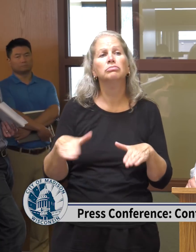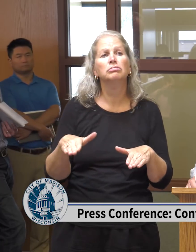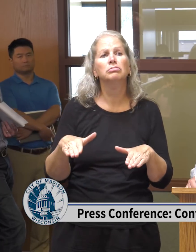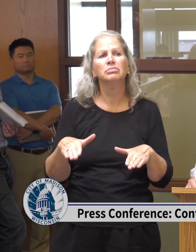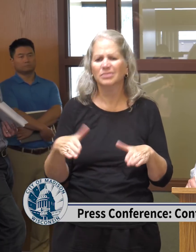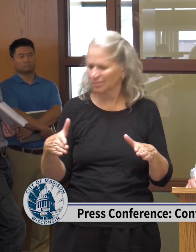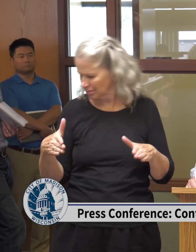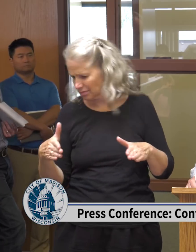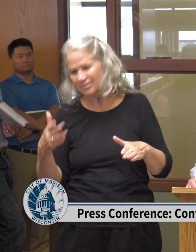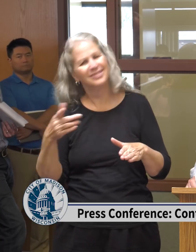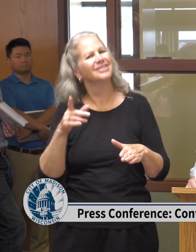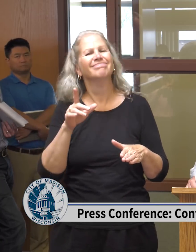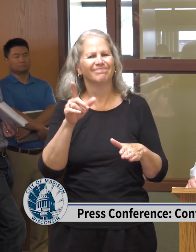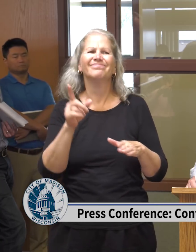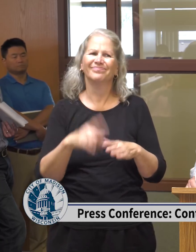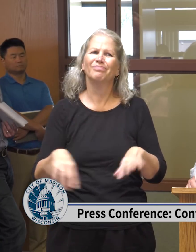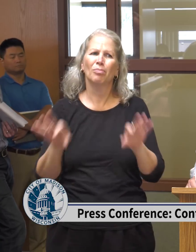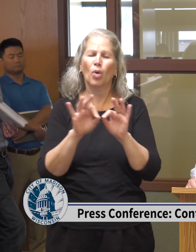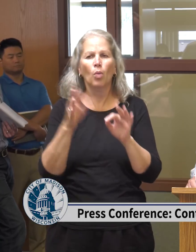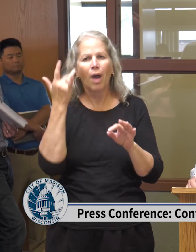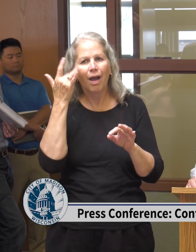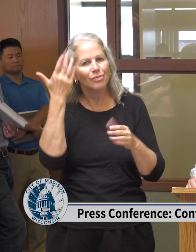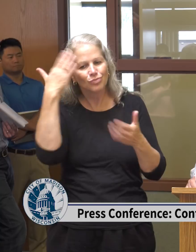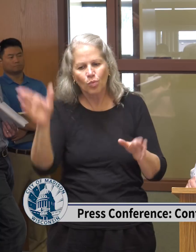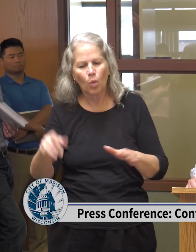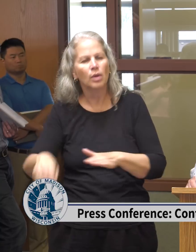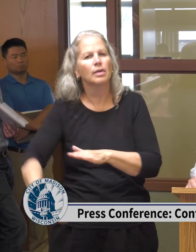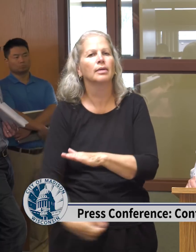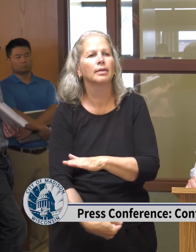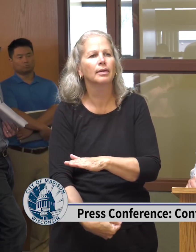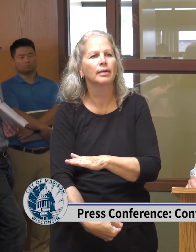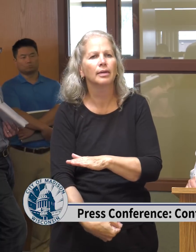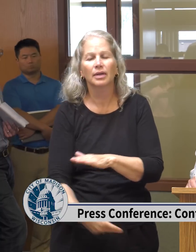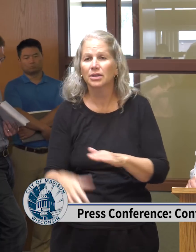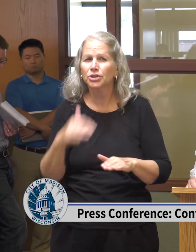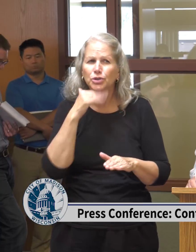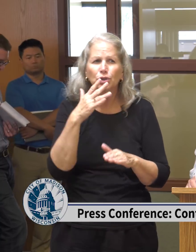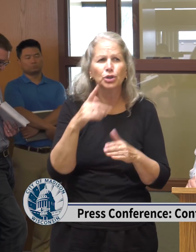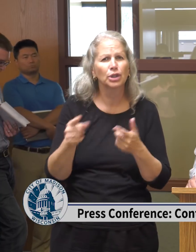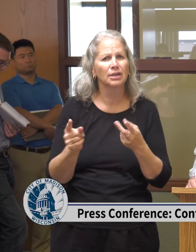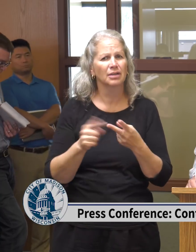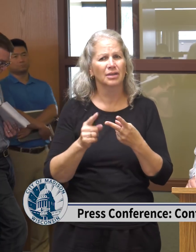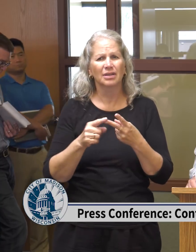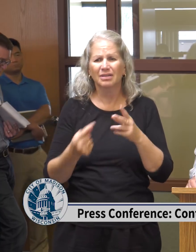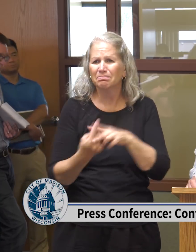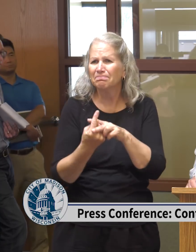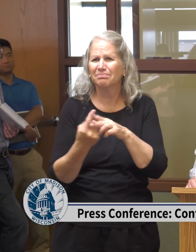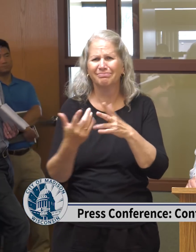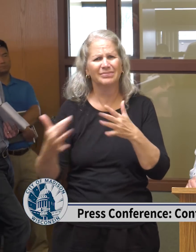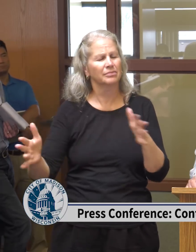contamination. And in terms of swimming and kayaking,